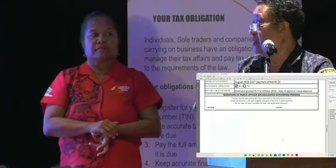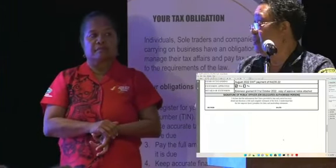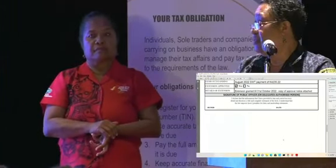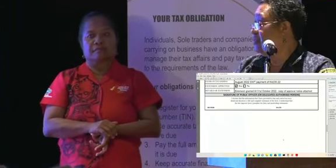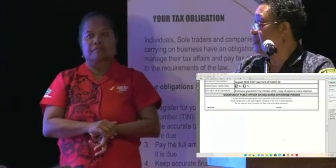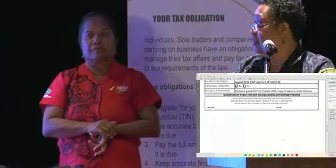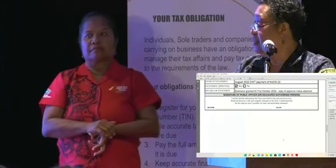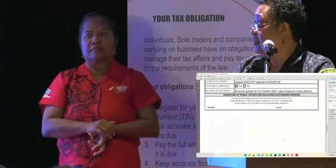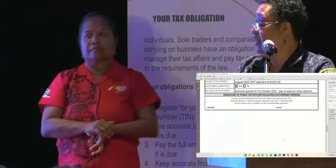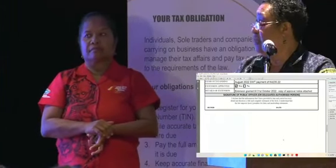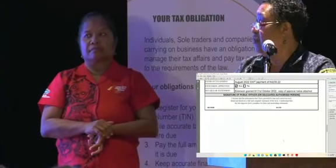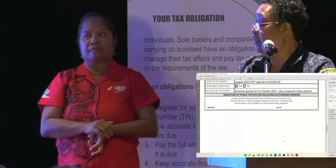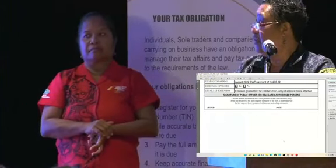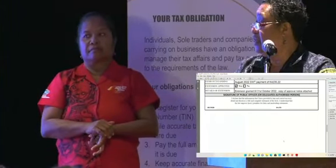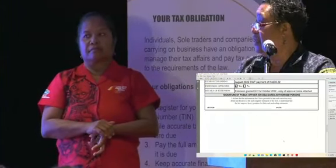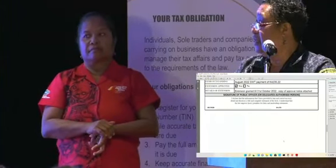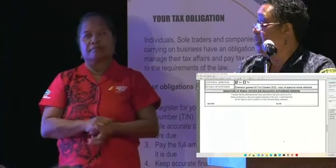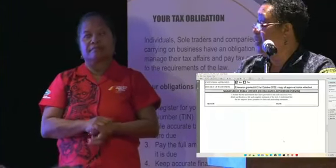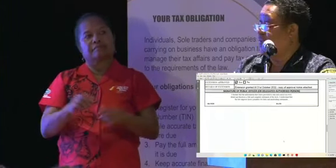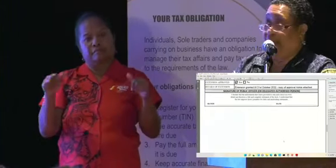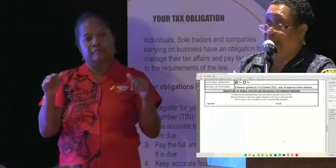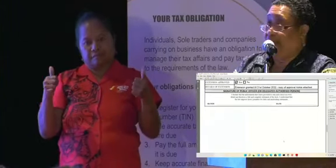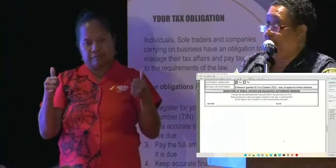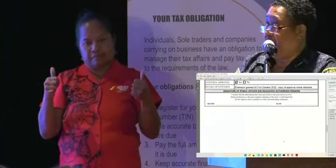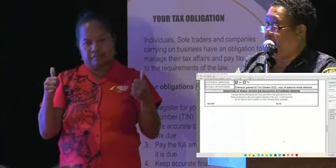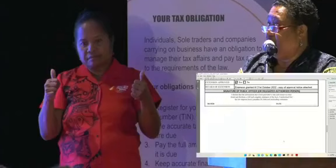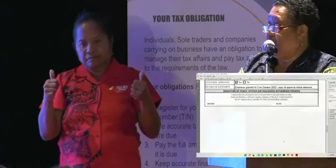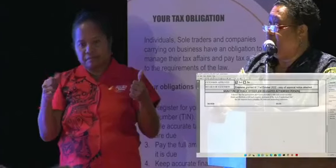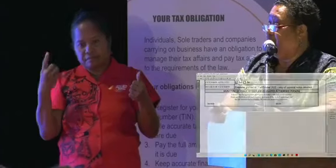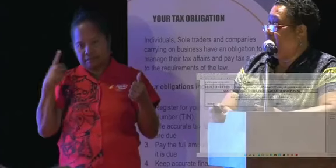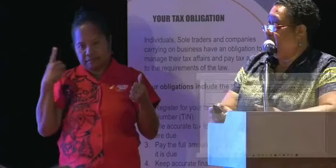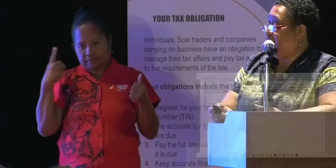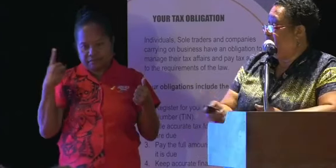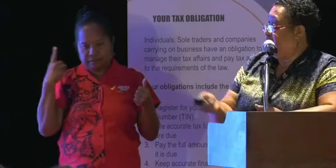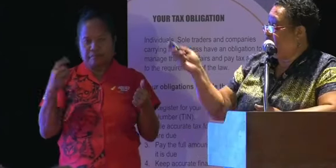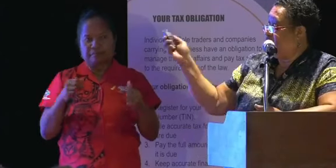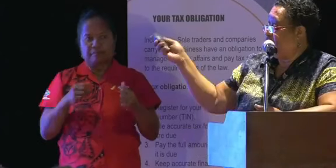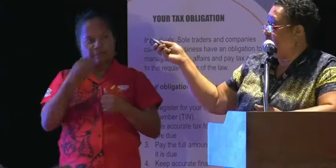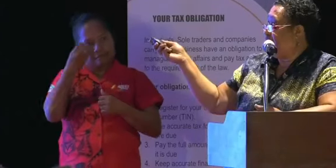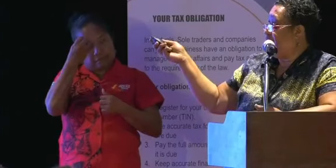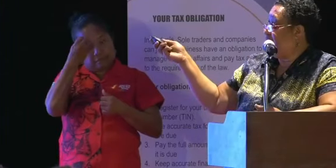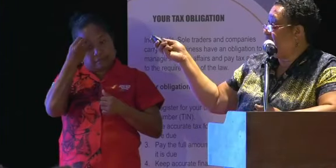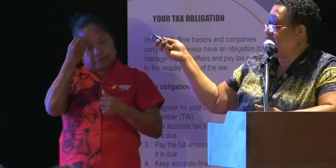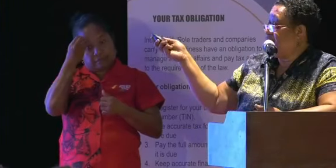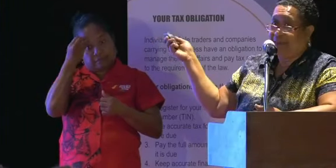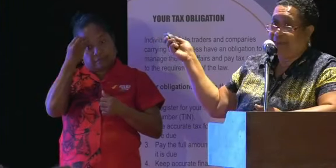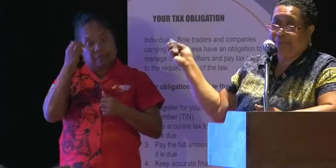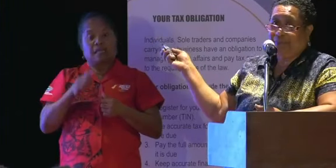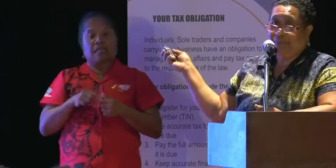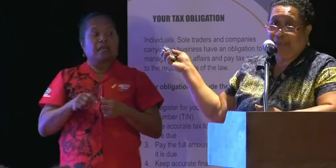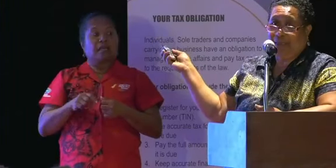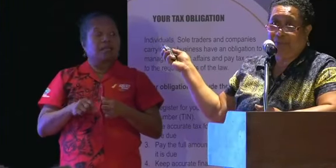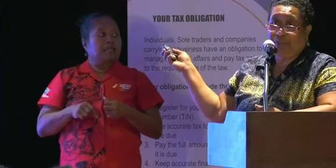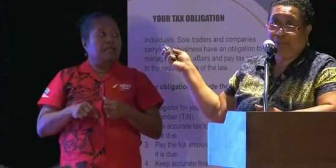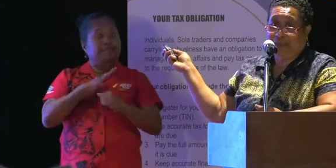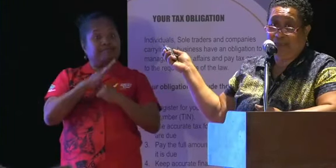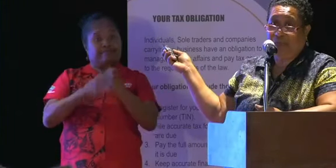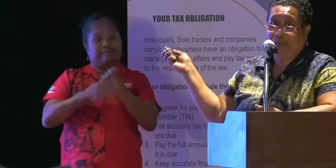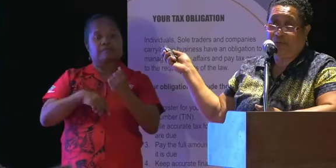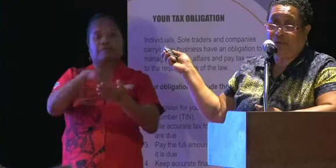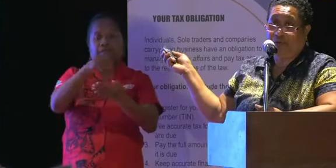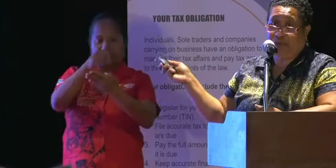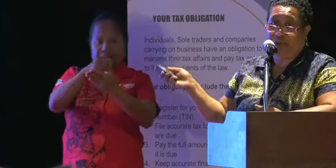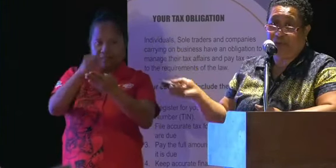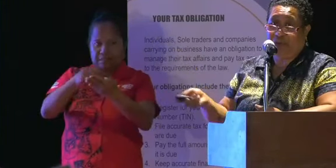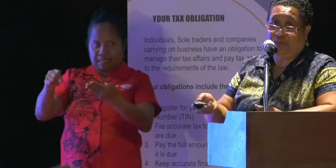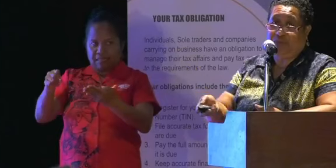Okay, that's the end of the application, but you have to sign it and put the date